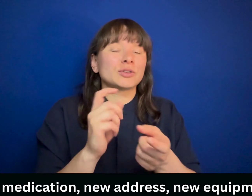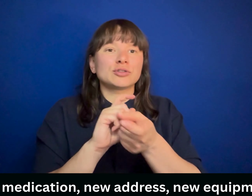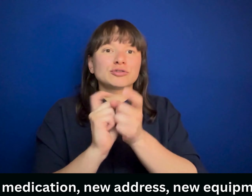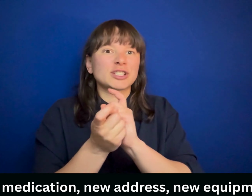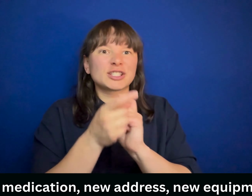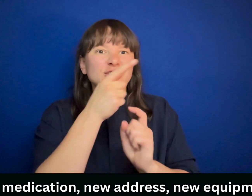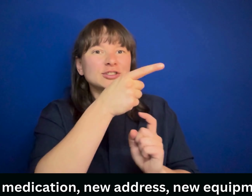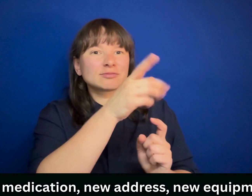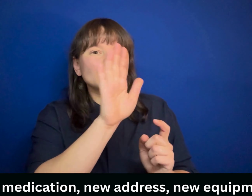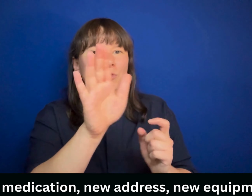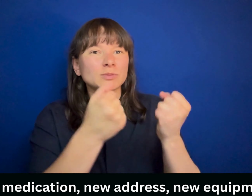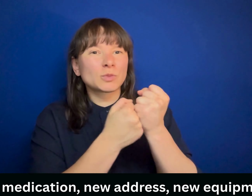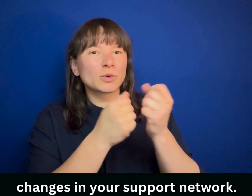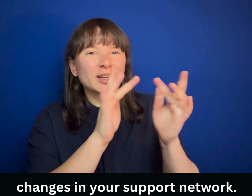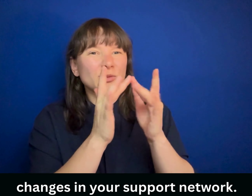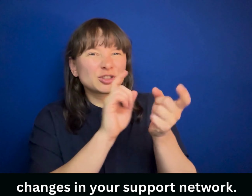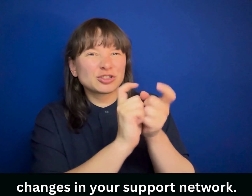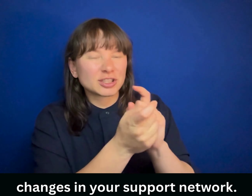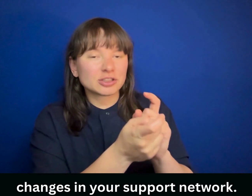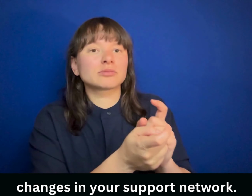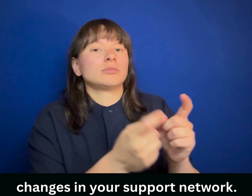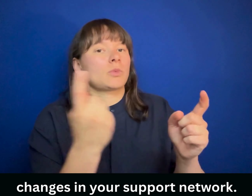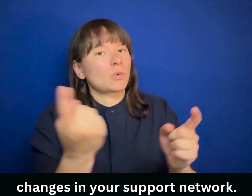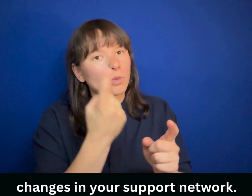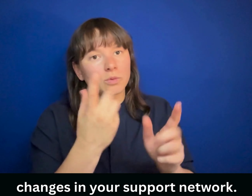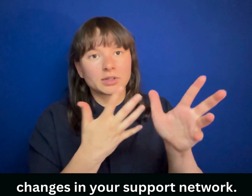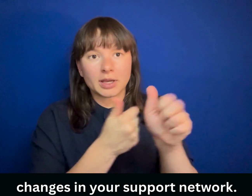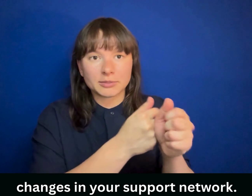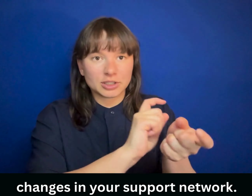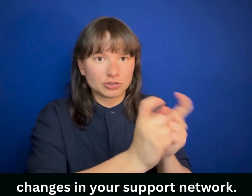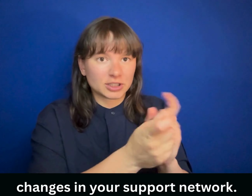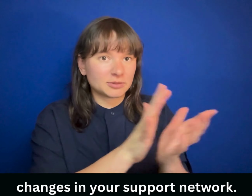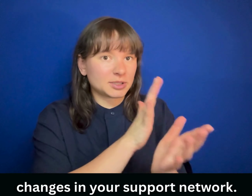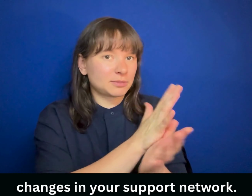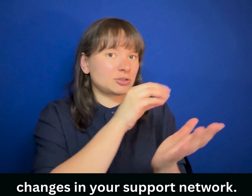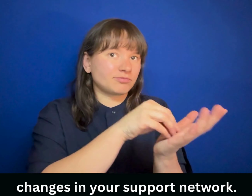new equipment, changes in your support network.